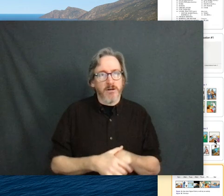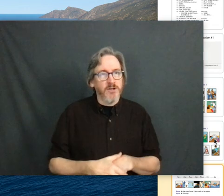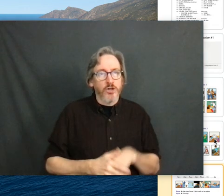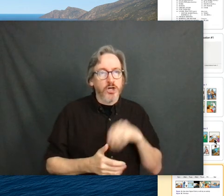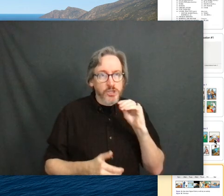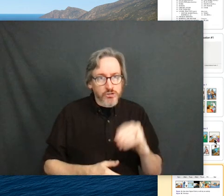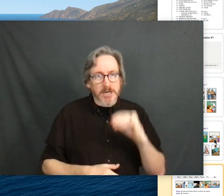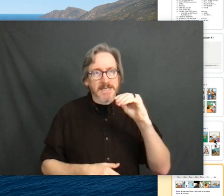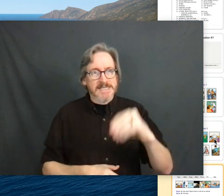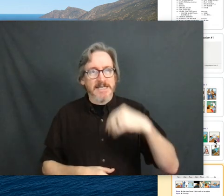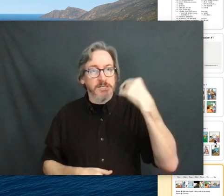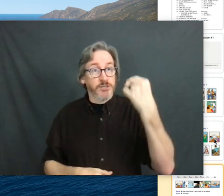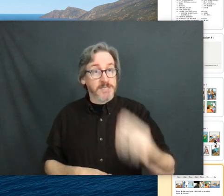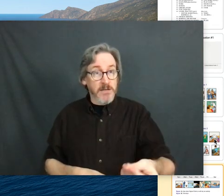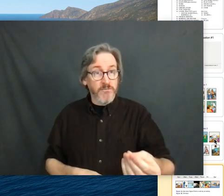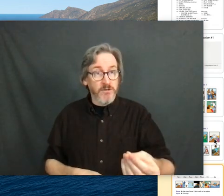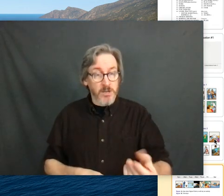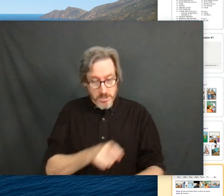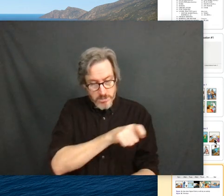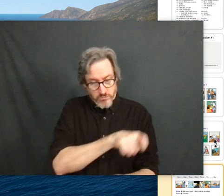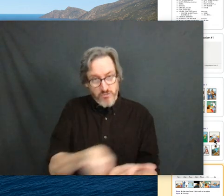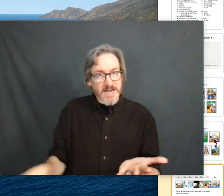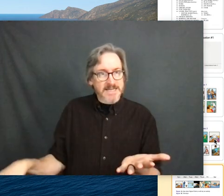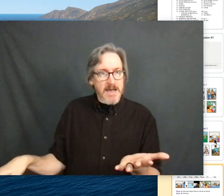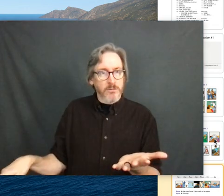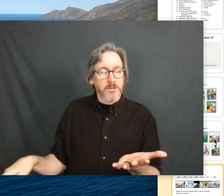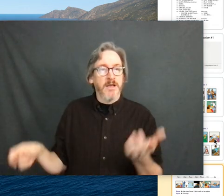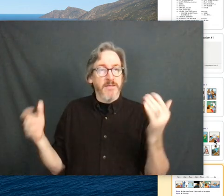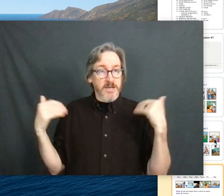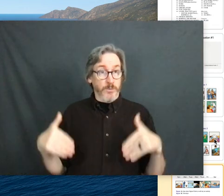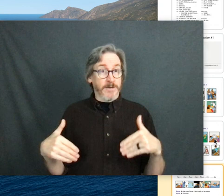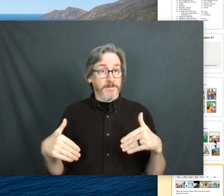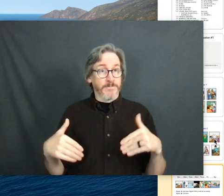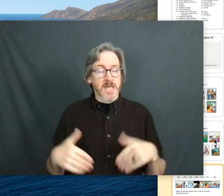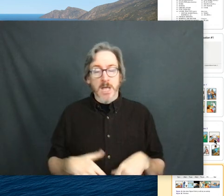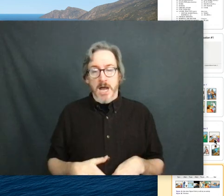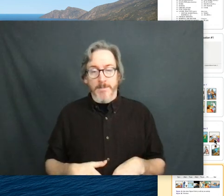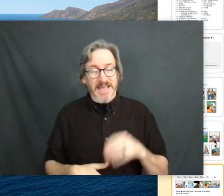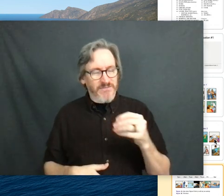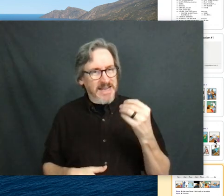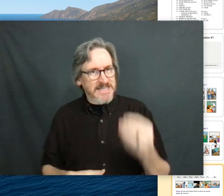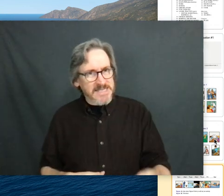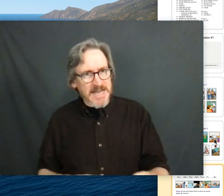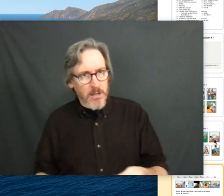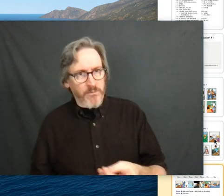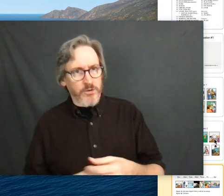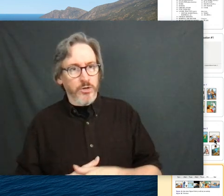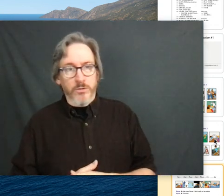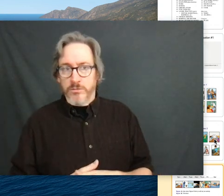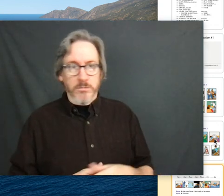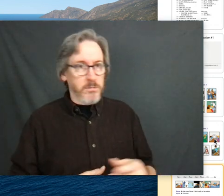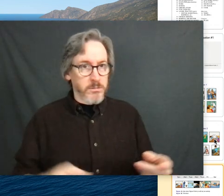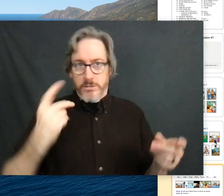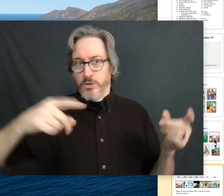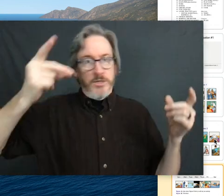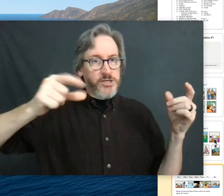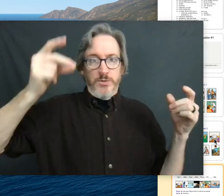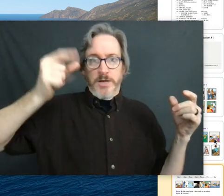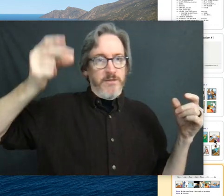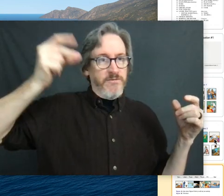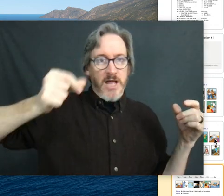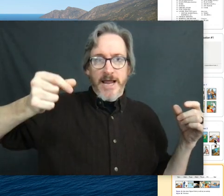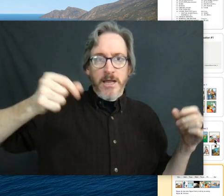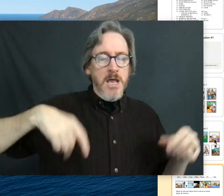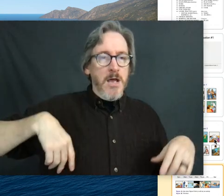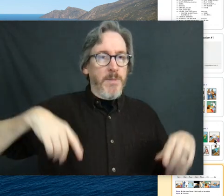just a matter of construct the sentence yourself, write it down, then do it. If that doesn't help for you, you can just do